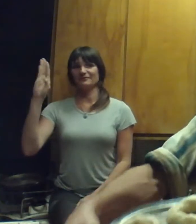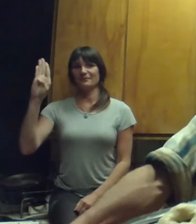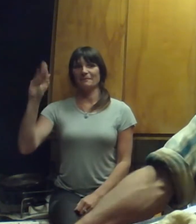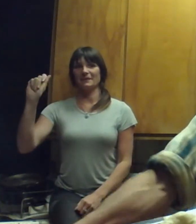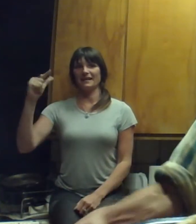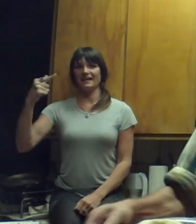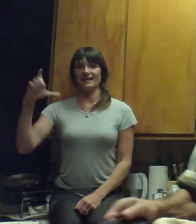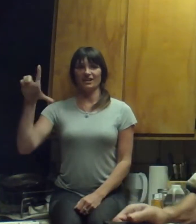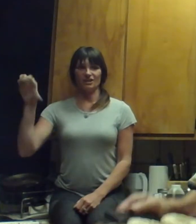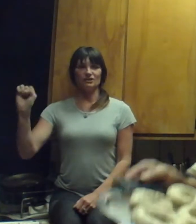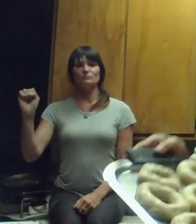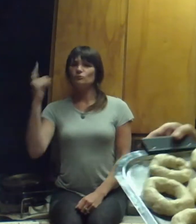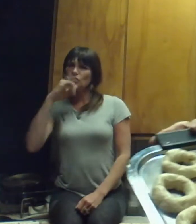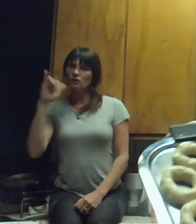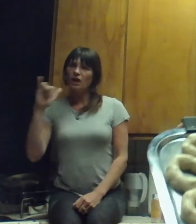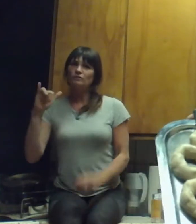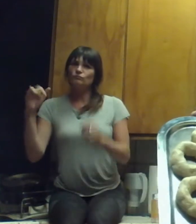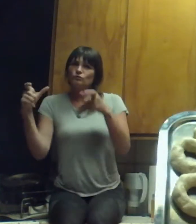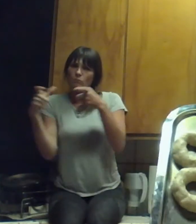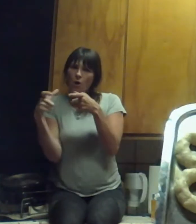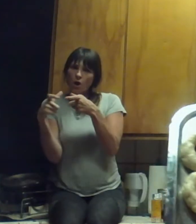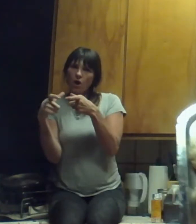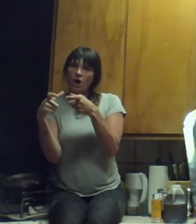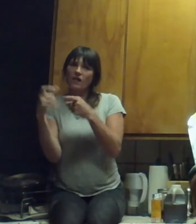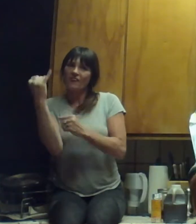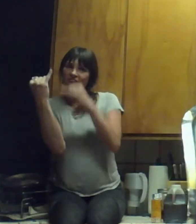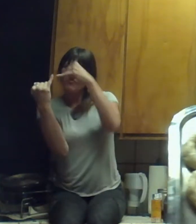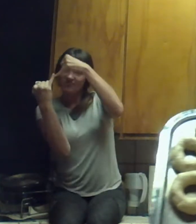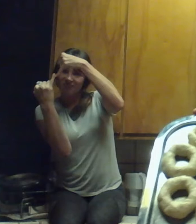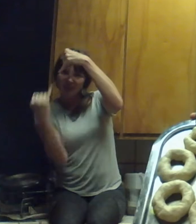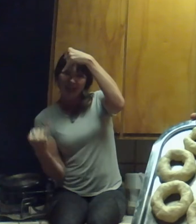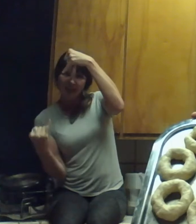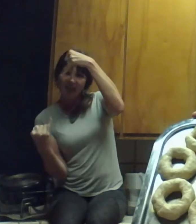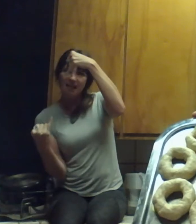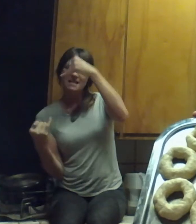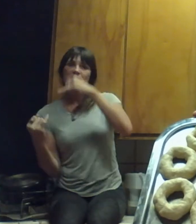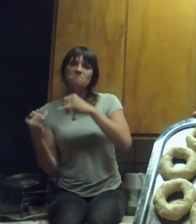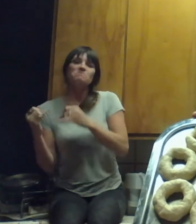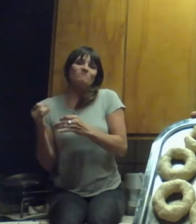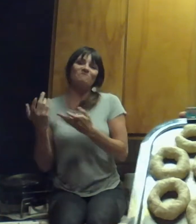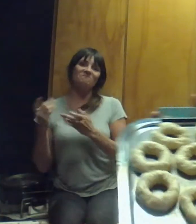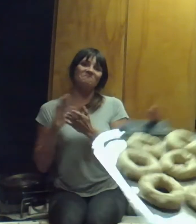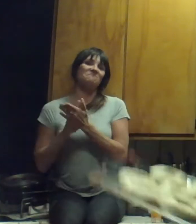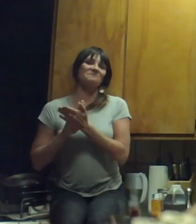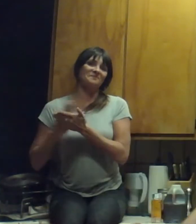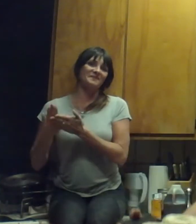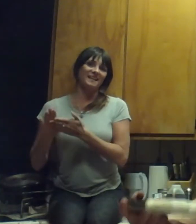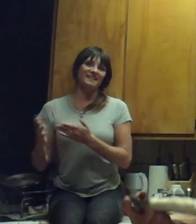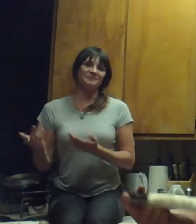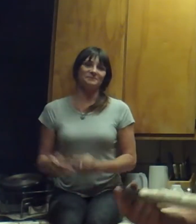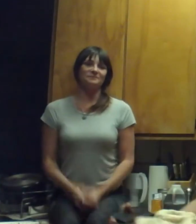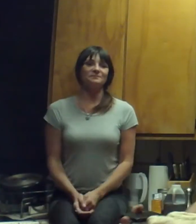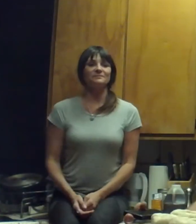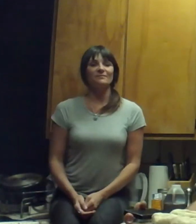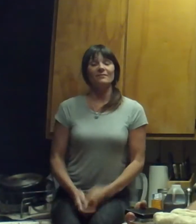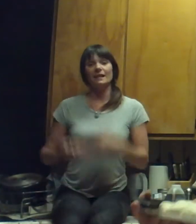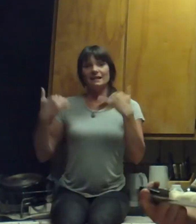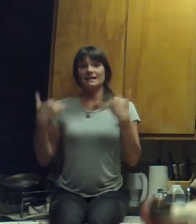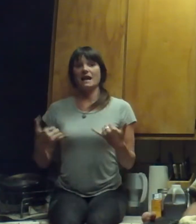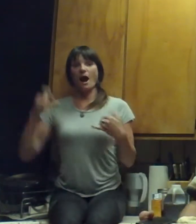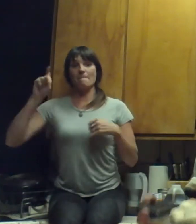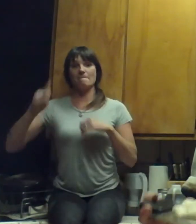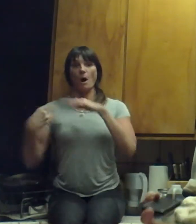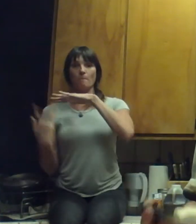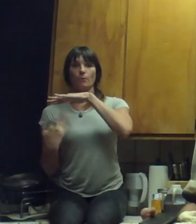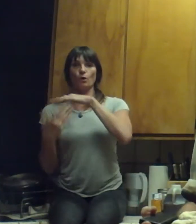pretty small and thin, and that nice little pattern going on there. Well, now we got to boil them.